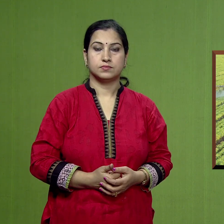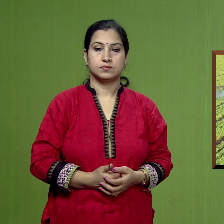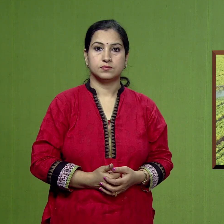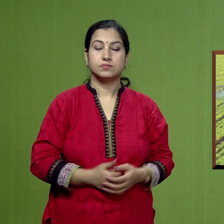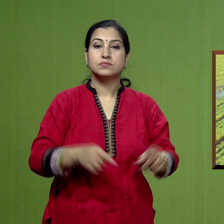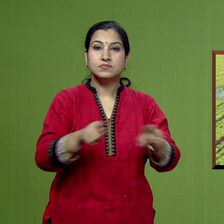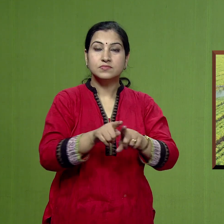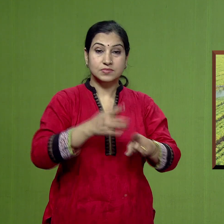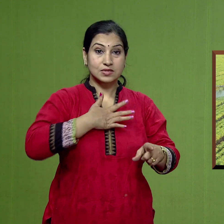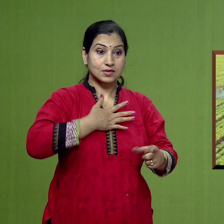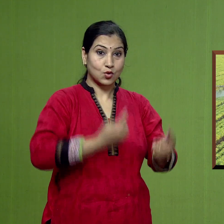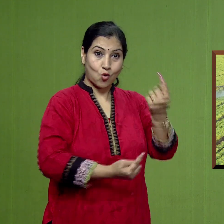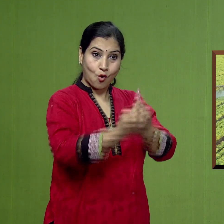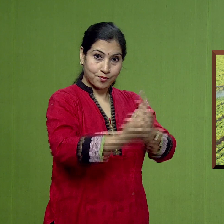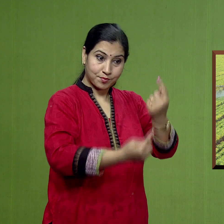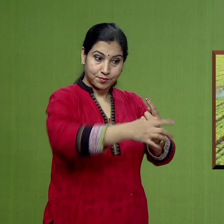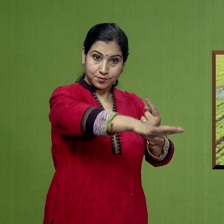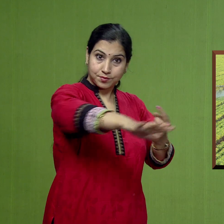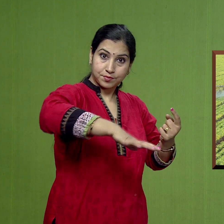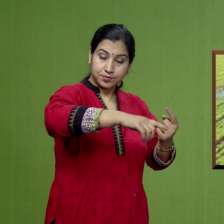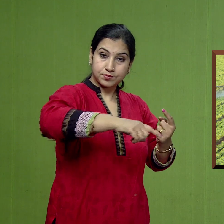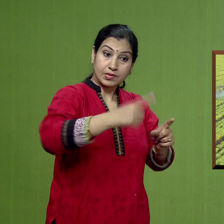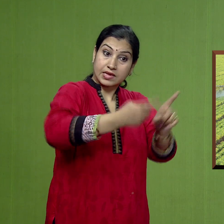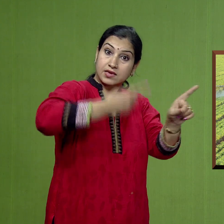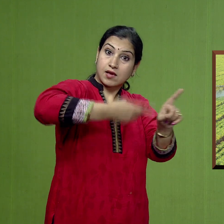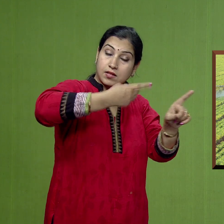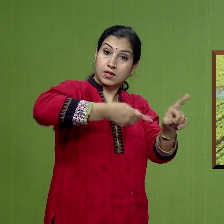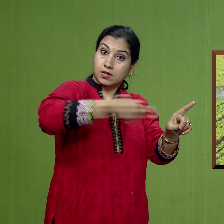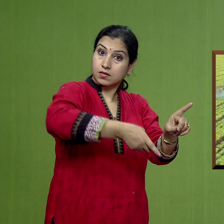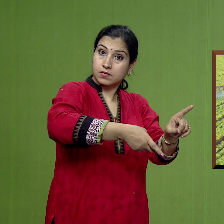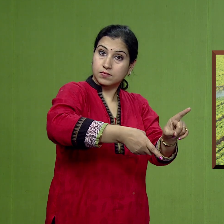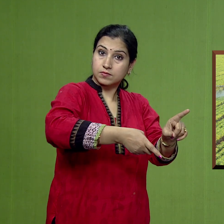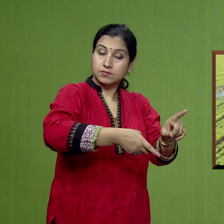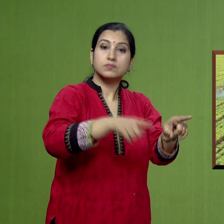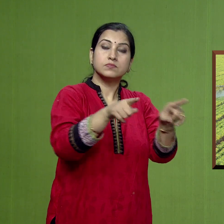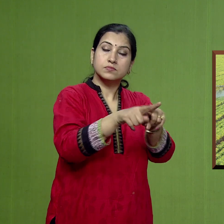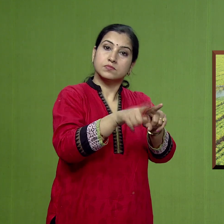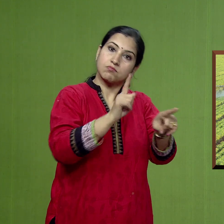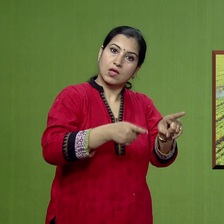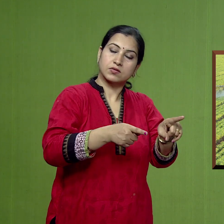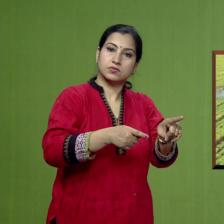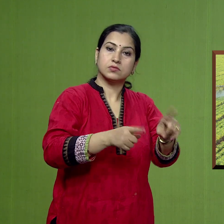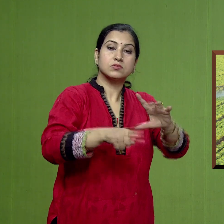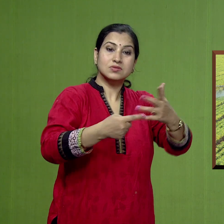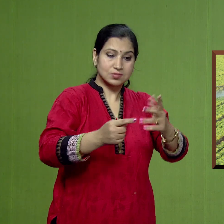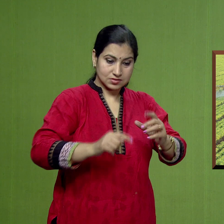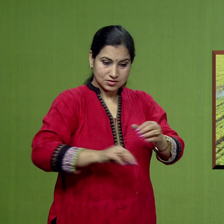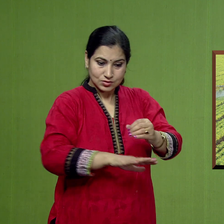Crops should be grown in the fields all the year round so that the soil is not exposed to